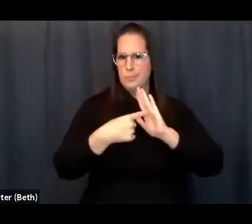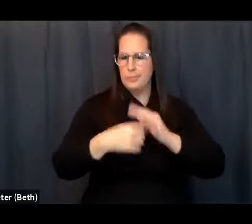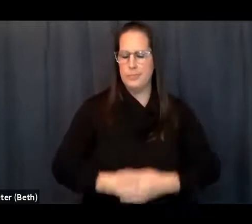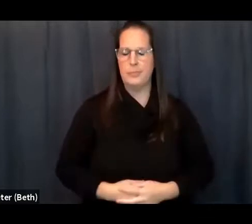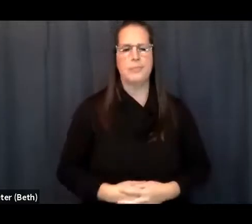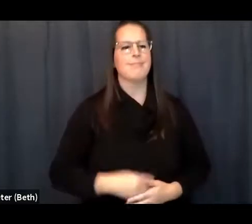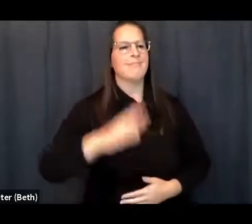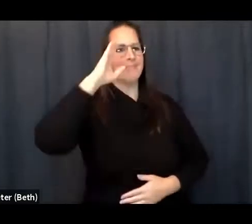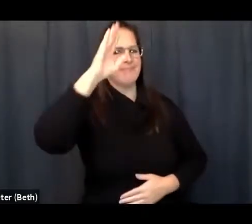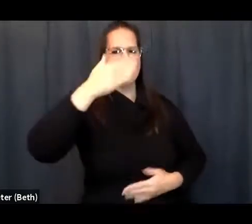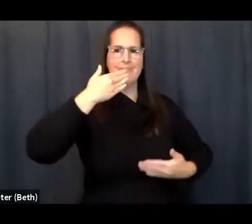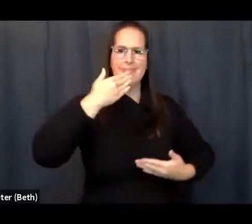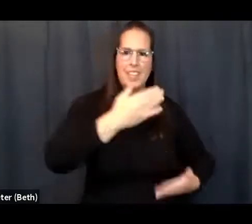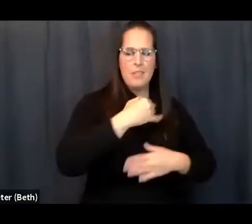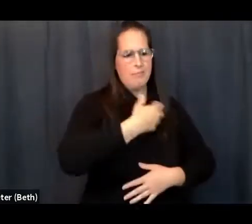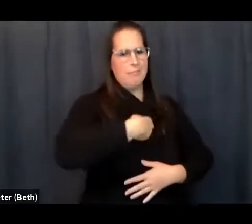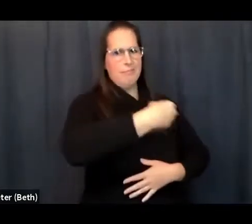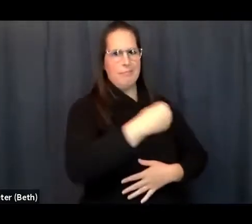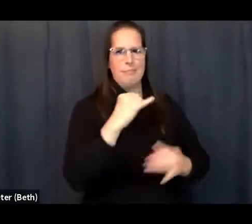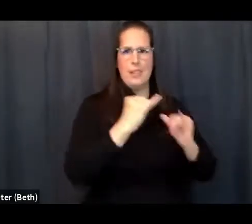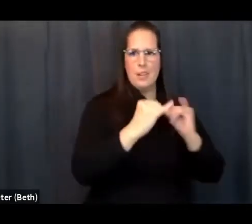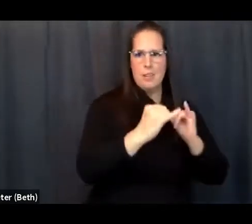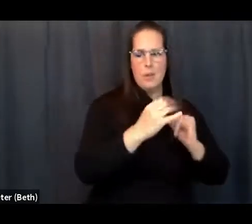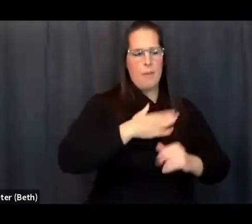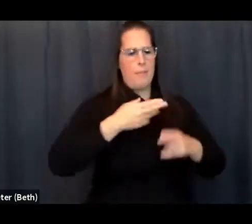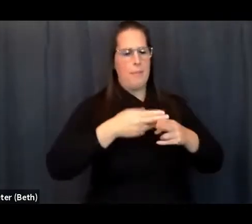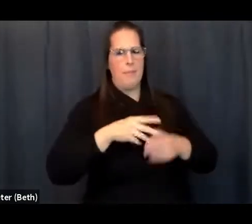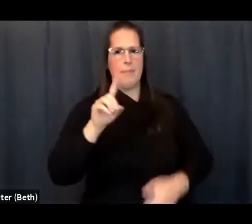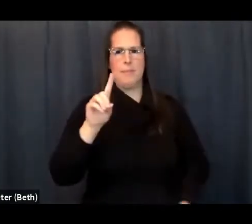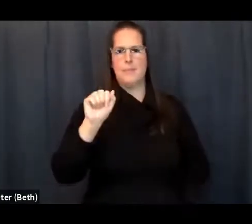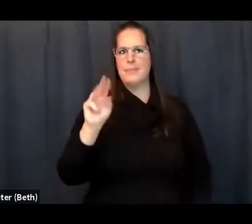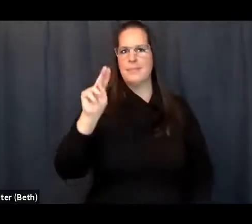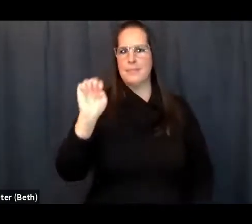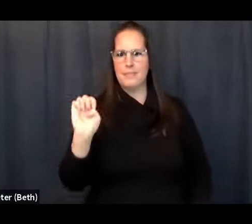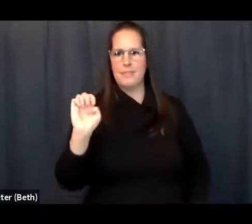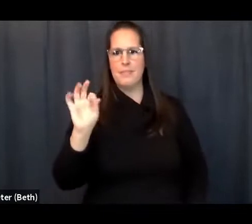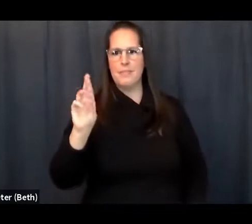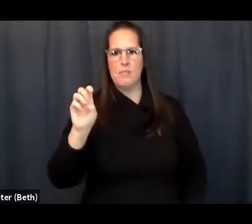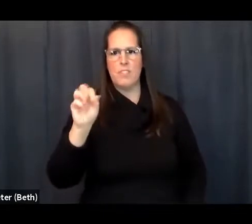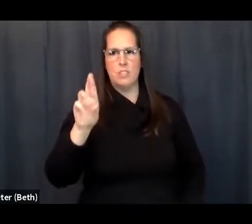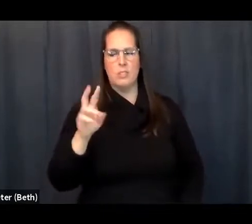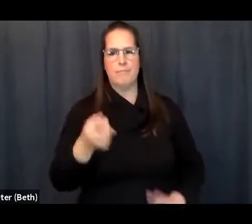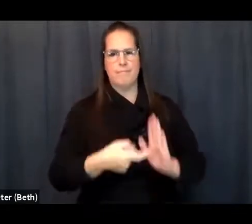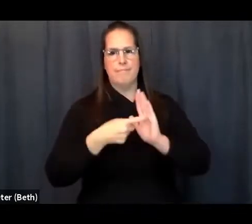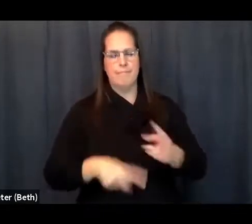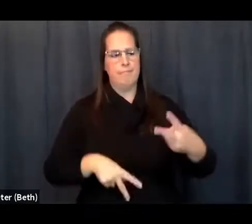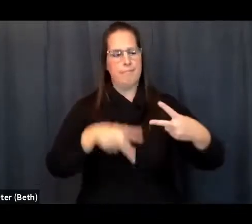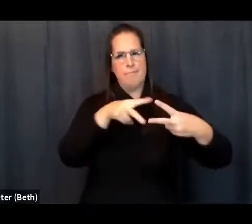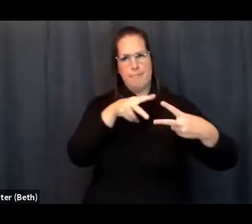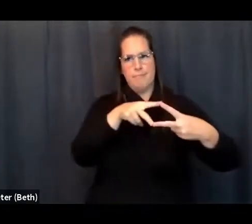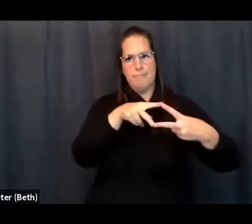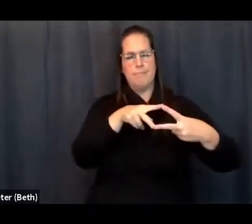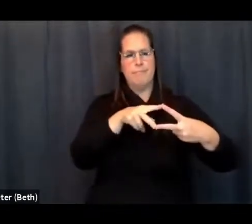Dawne Fraser, and I require 2 essential equity accommodations. First, 24/7, a